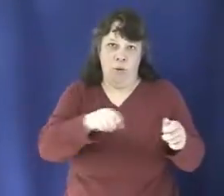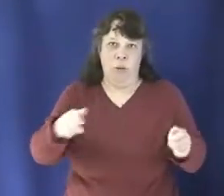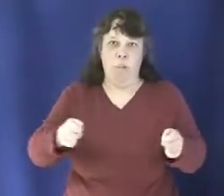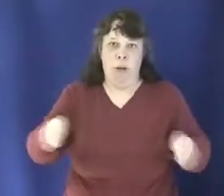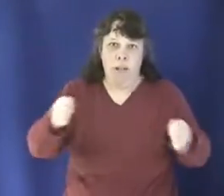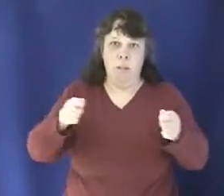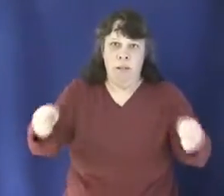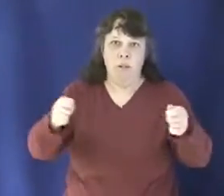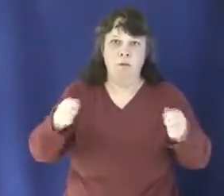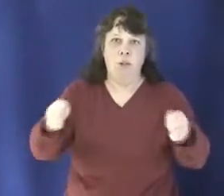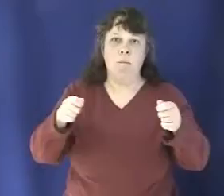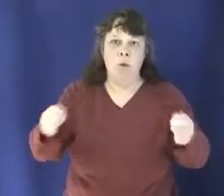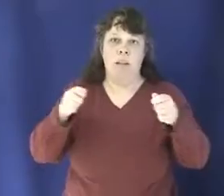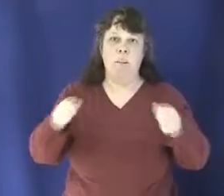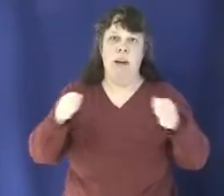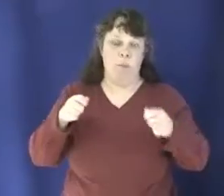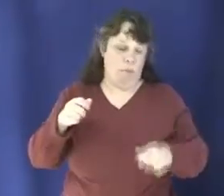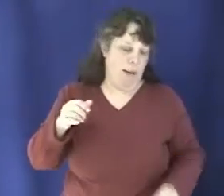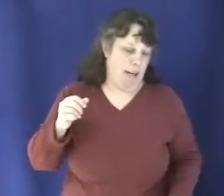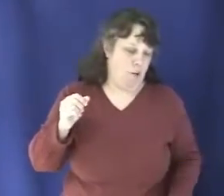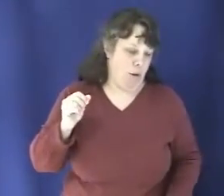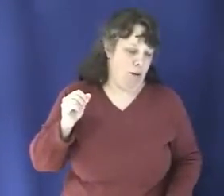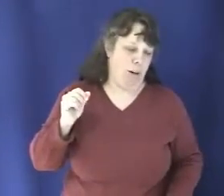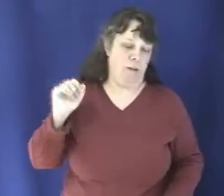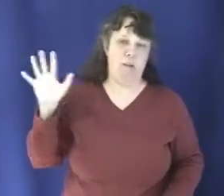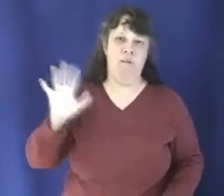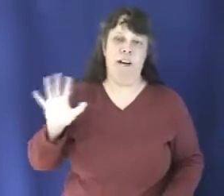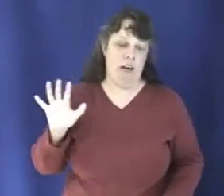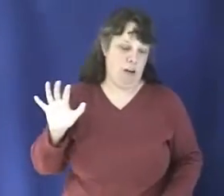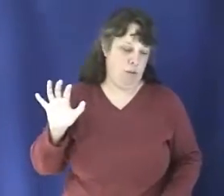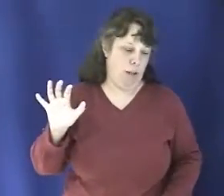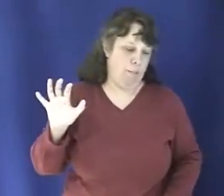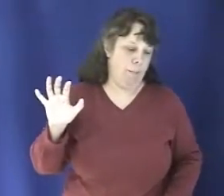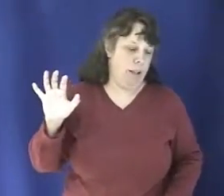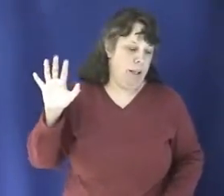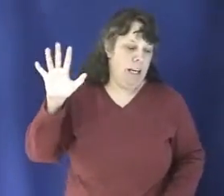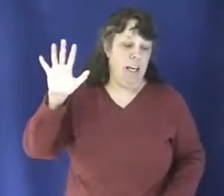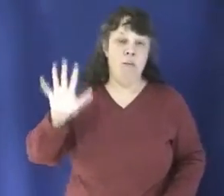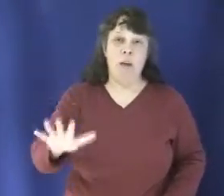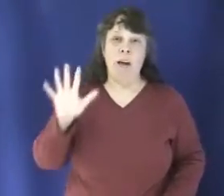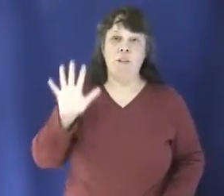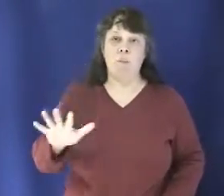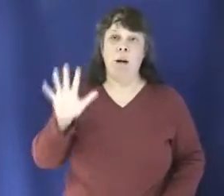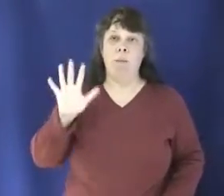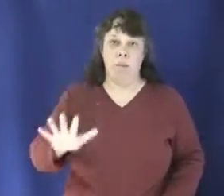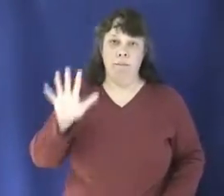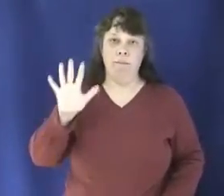read a book and somebody's moving the paper back and forth in front of you. It's very hard to read. If you have this problem,